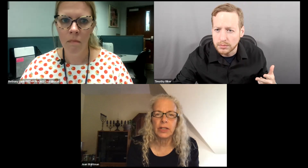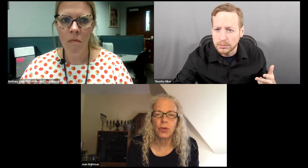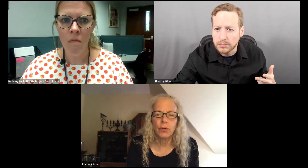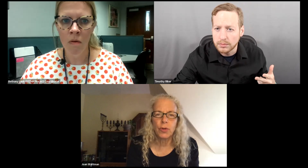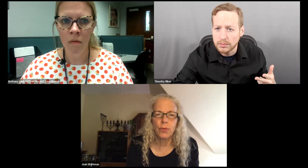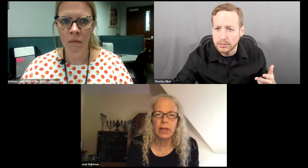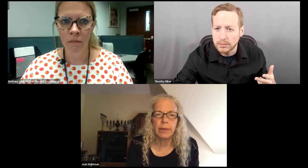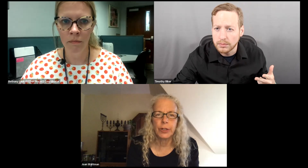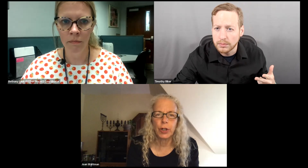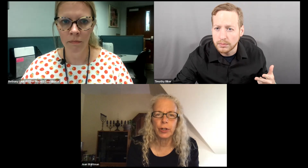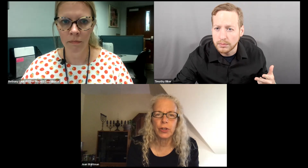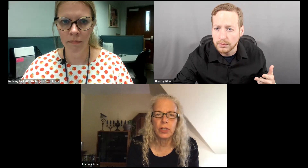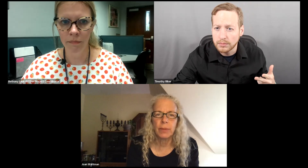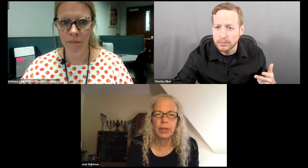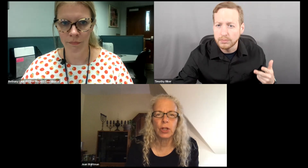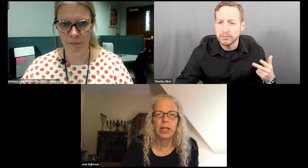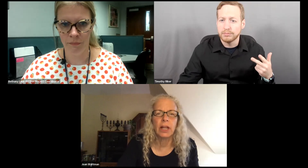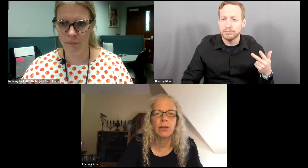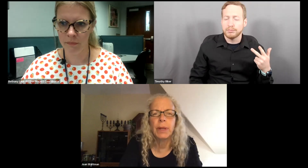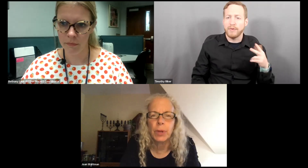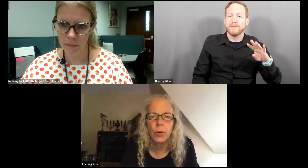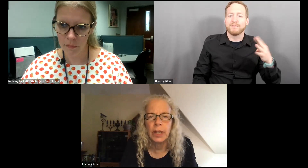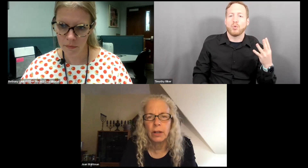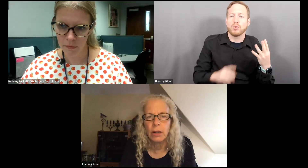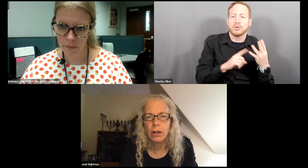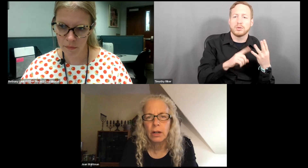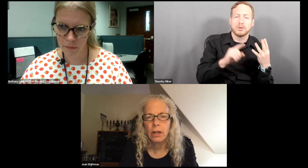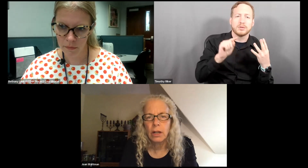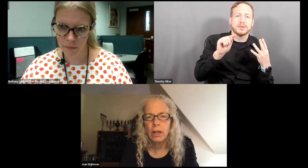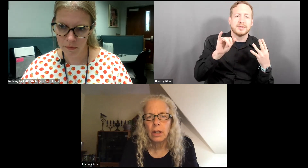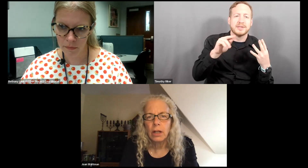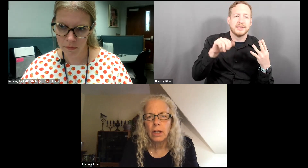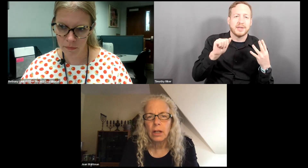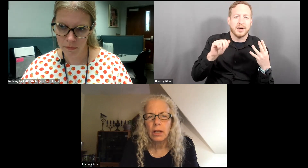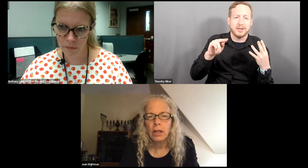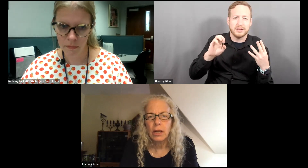All right, so those three are commissioners. Let me look at the other people who are here.